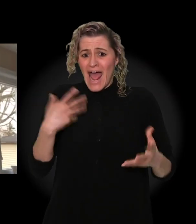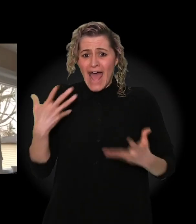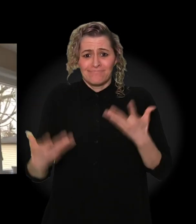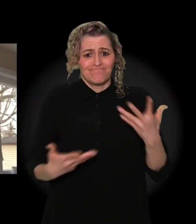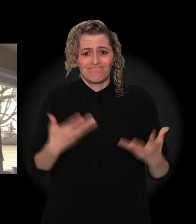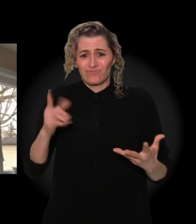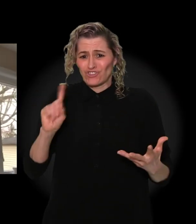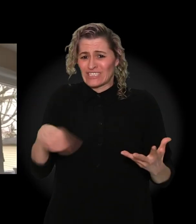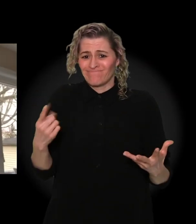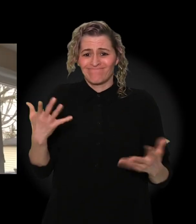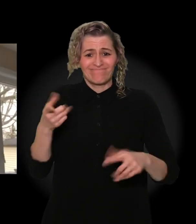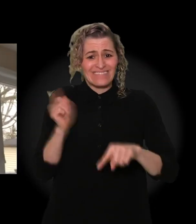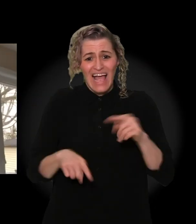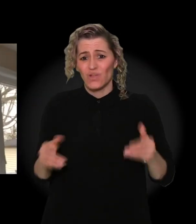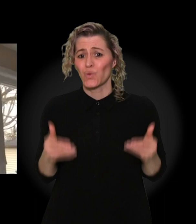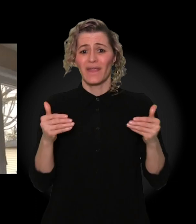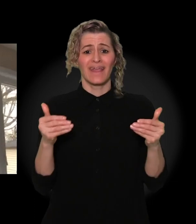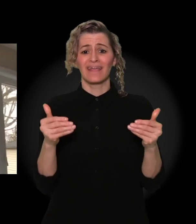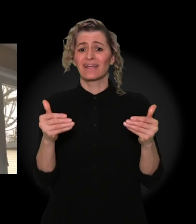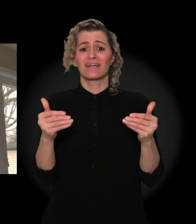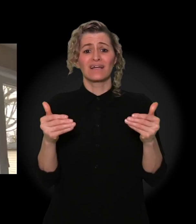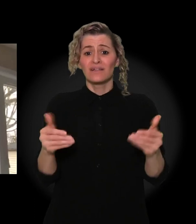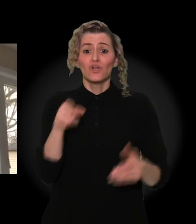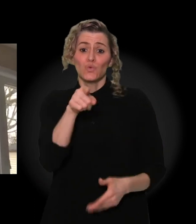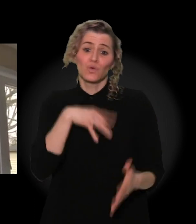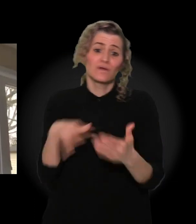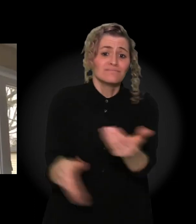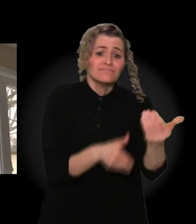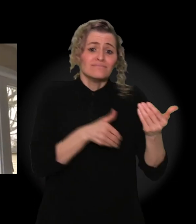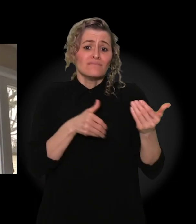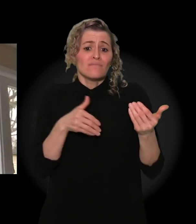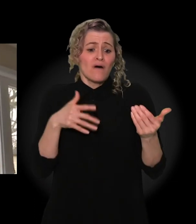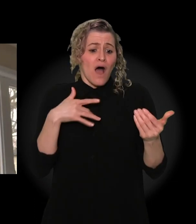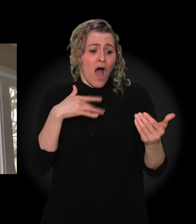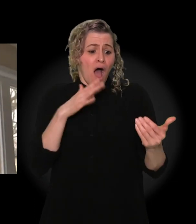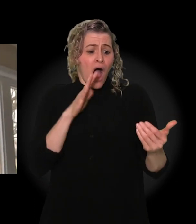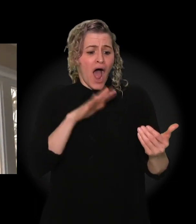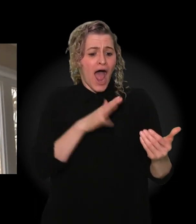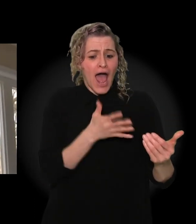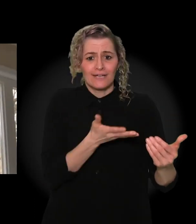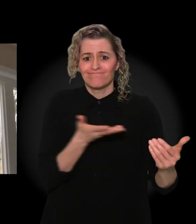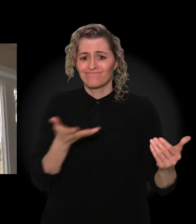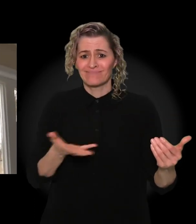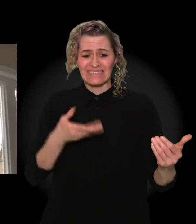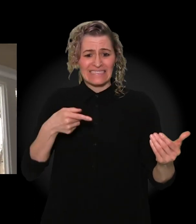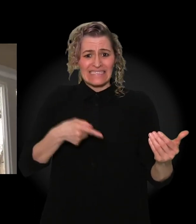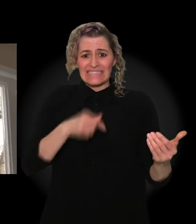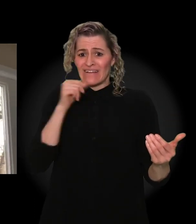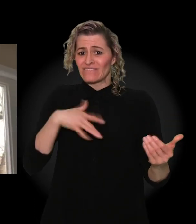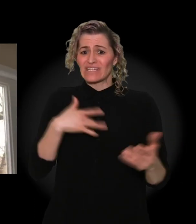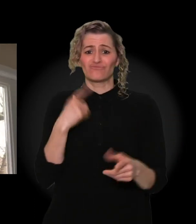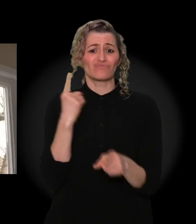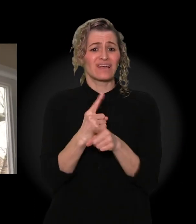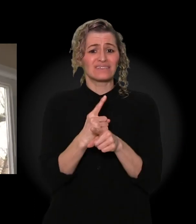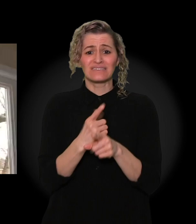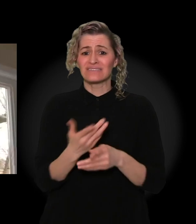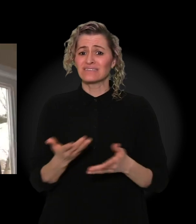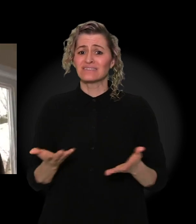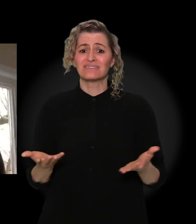but I just can't seem to go through with it. When I hold you, don't you know that it don't feel